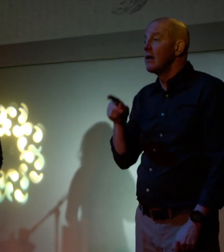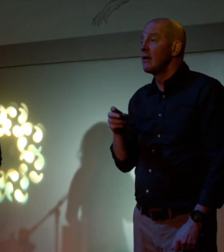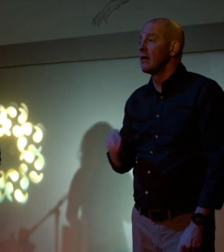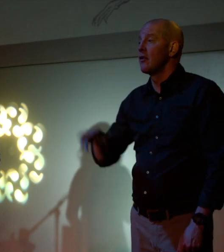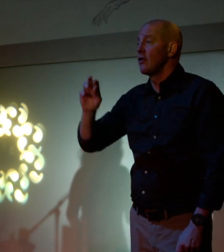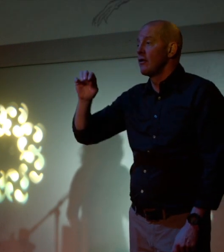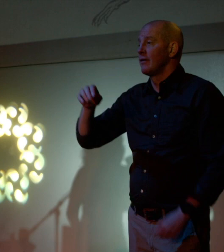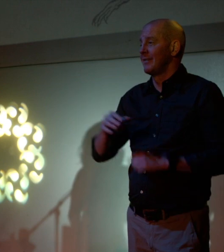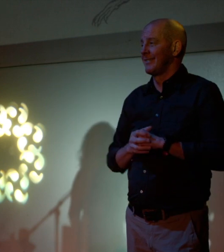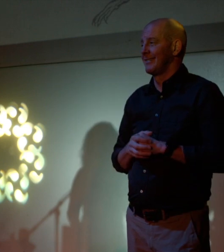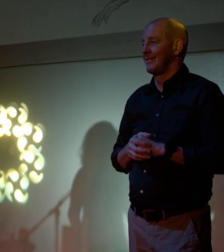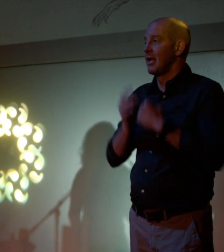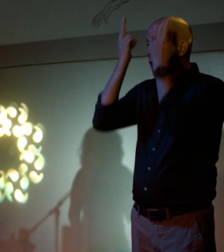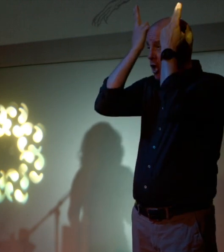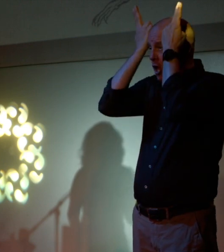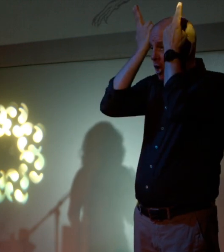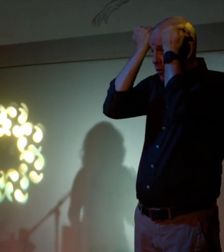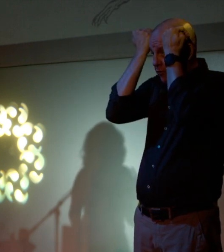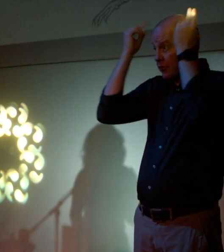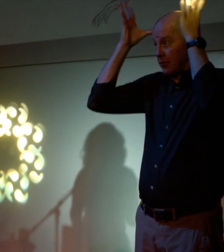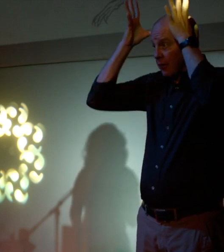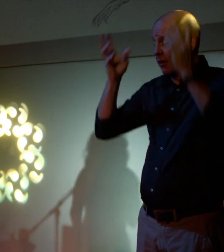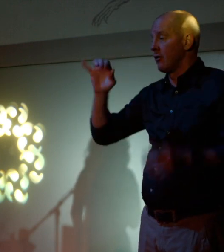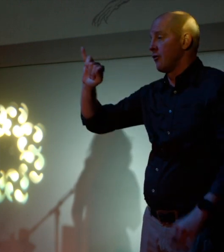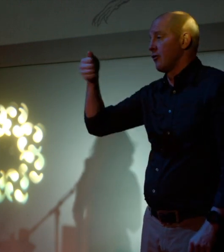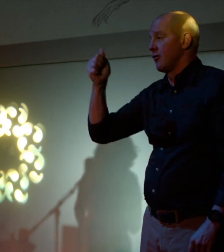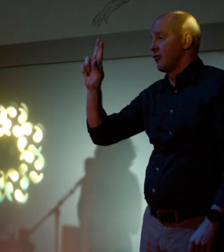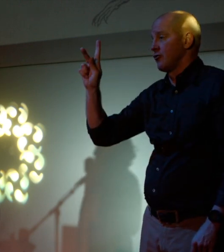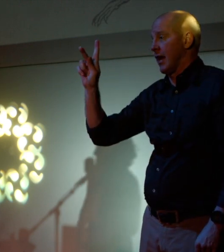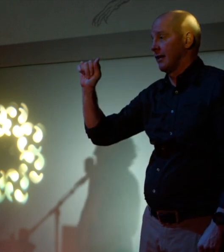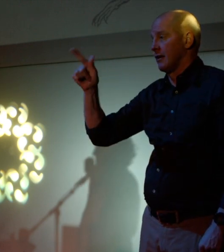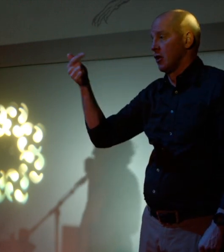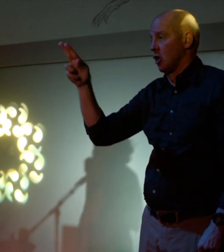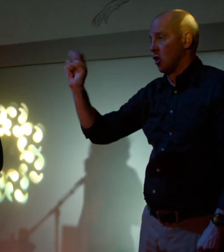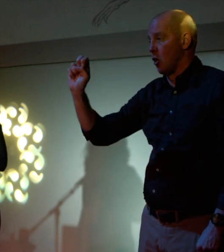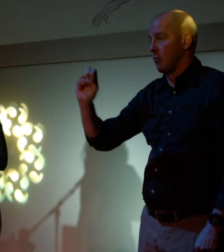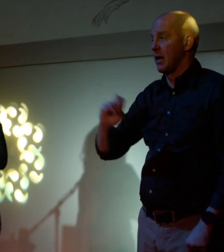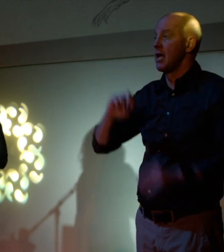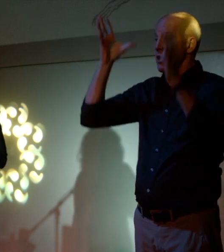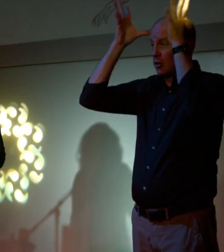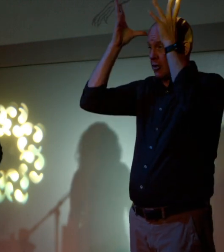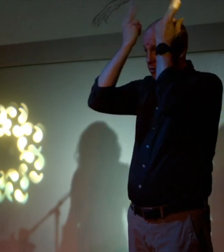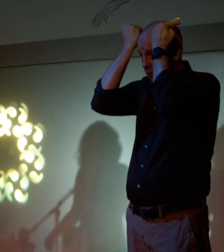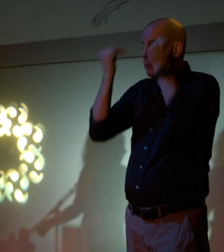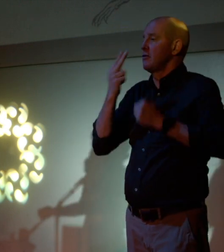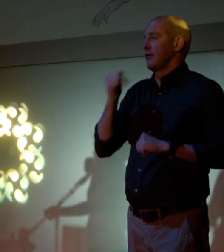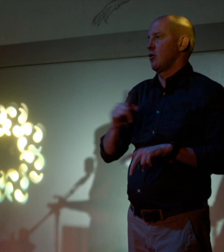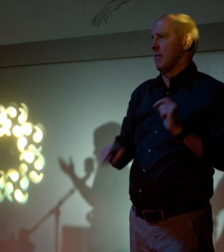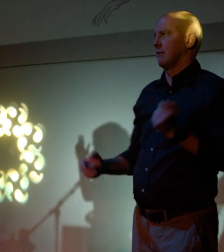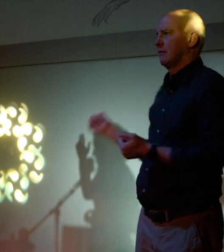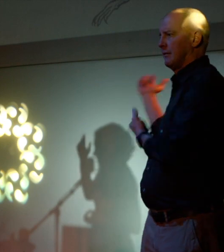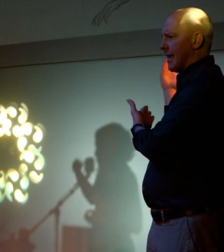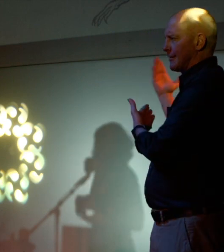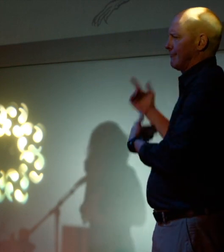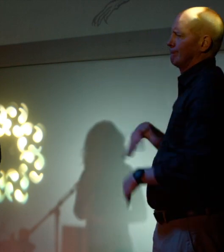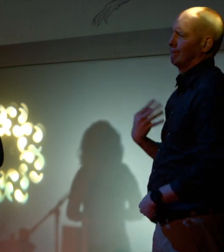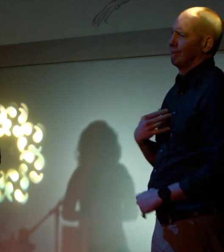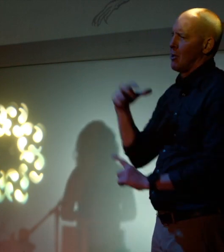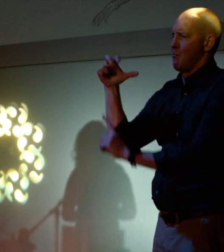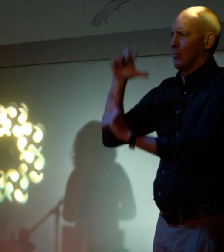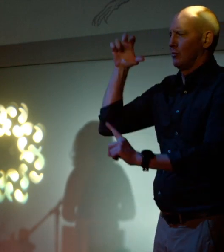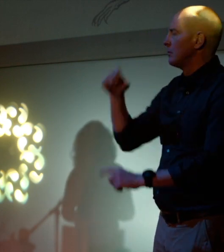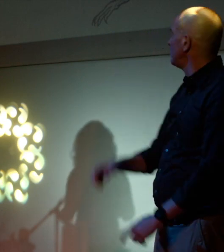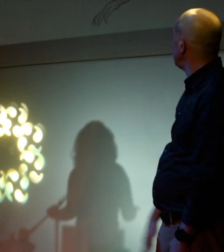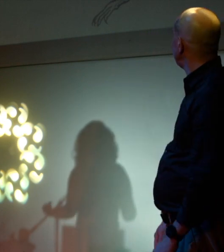all, but check out my dragon. You can see the appeal. This one here might be